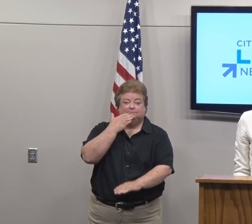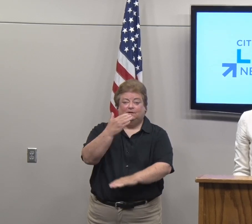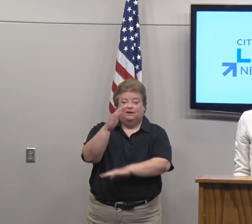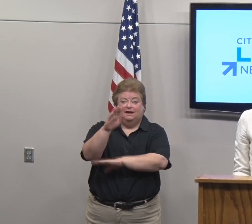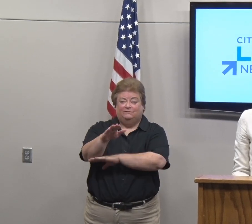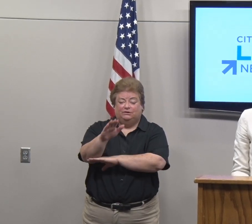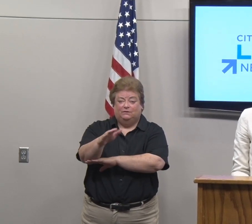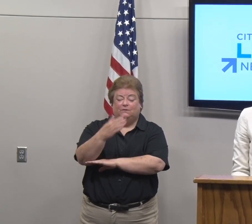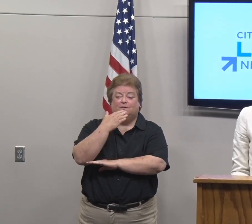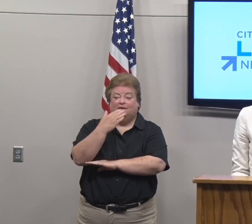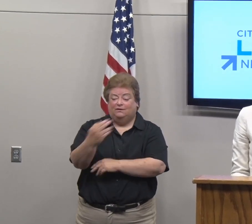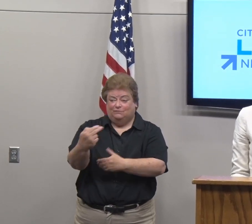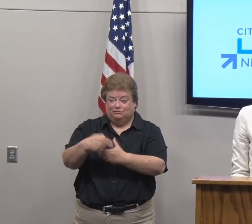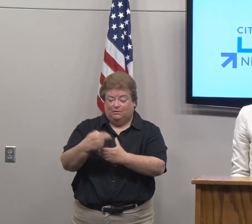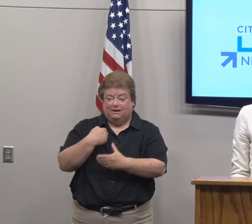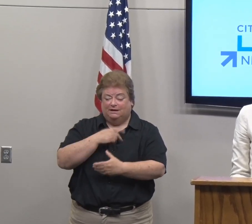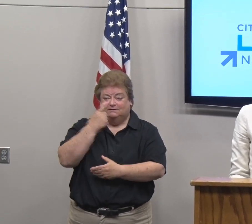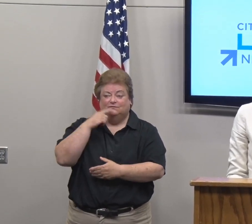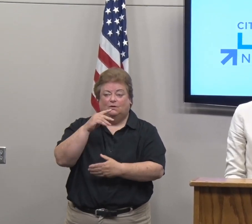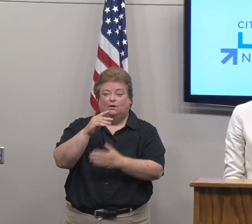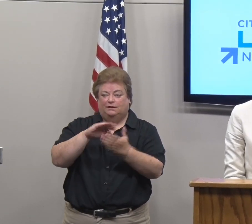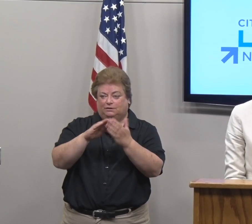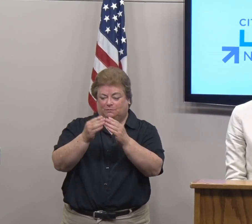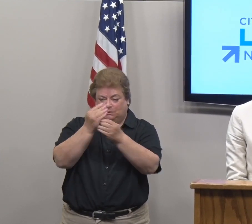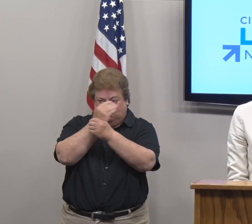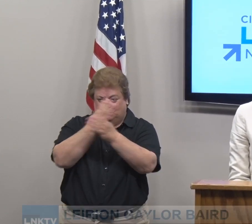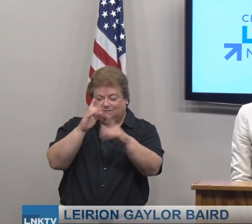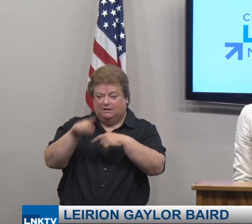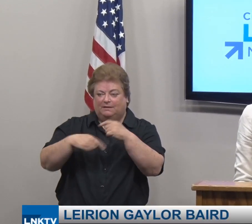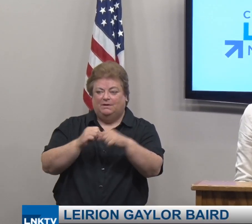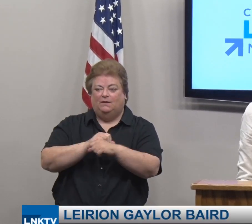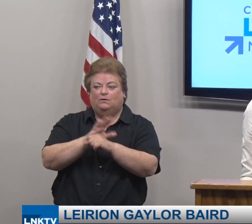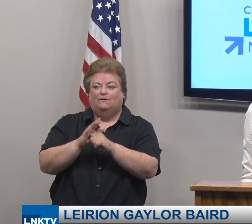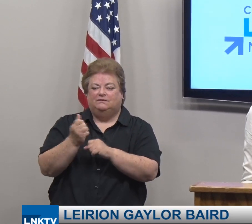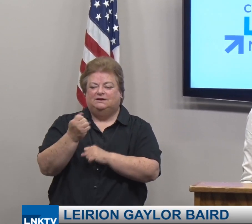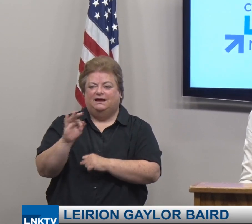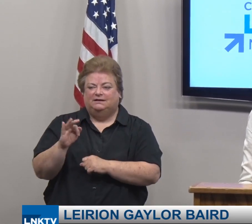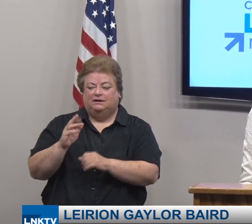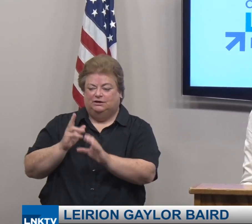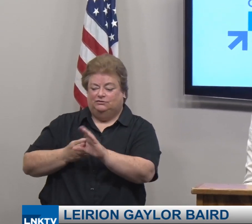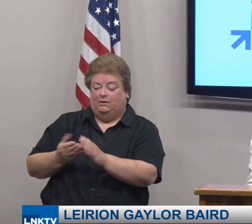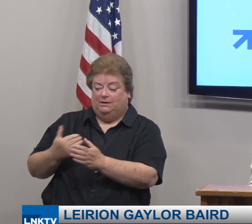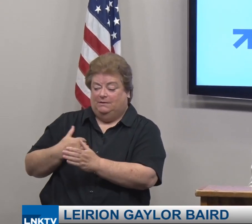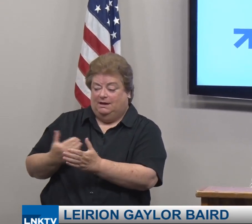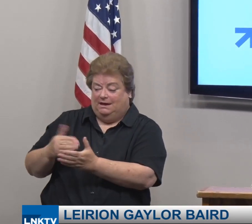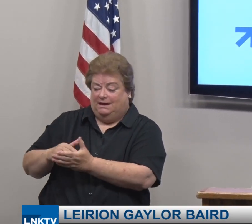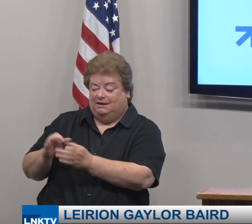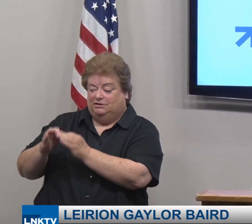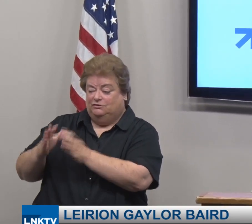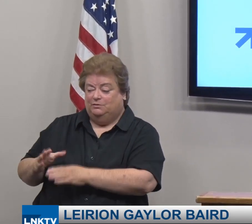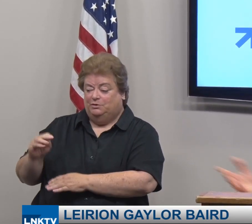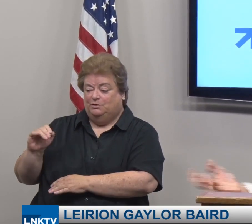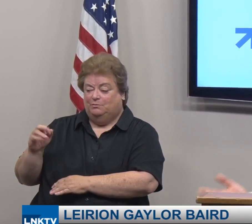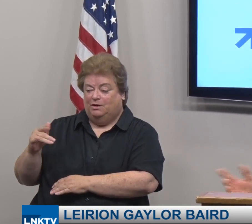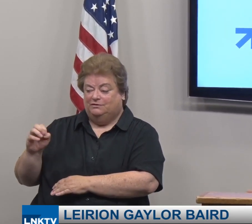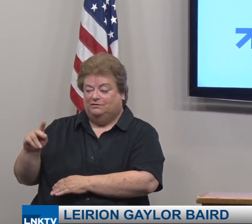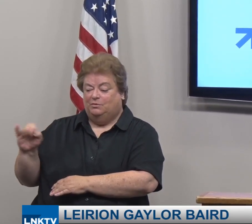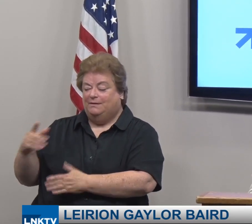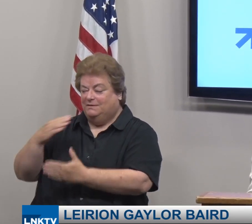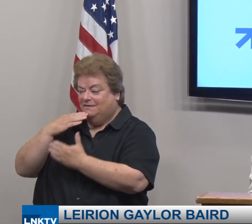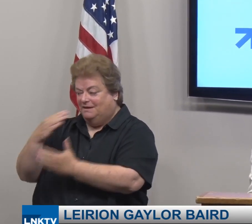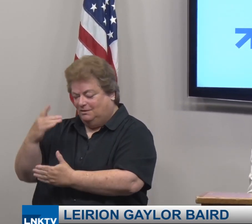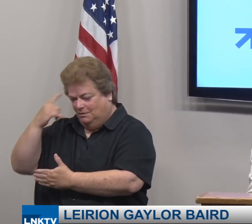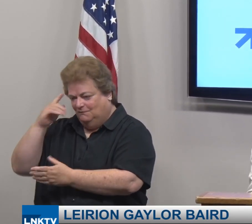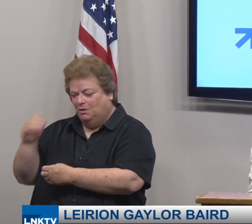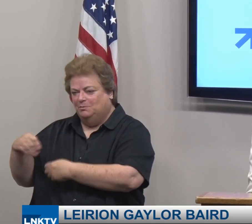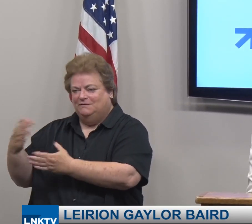Good afternoon, and thank you for joining us for this community briefing on COVID-19. Joining us once again is interpreter Margie Propp, and thank you, Margie,